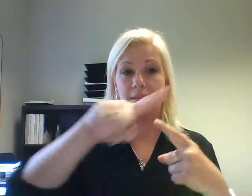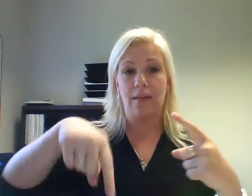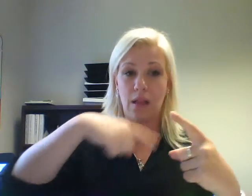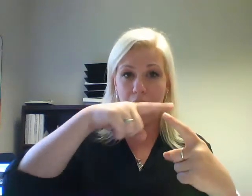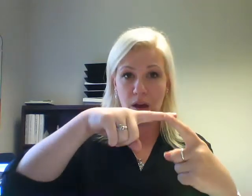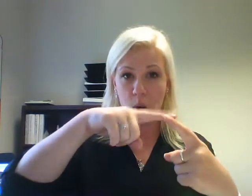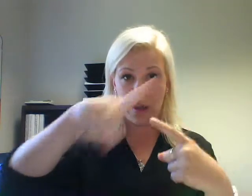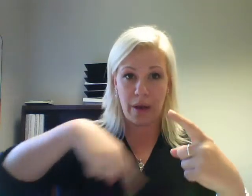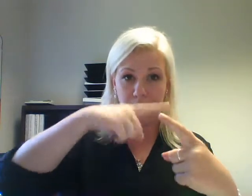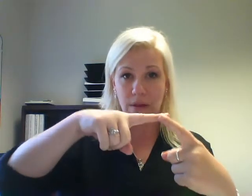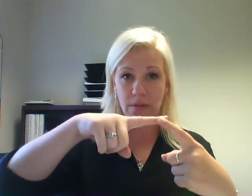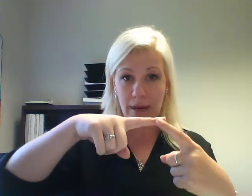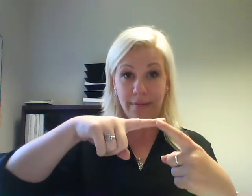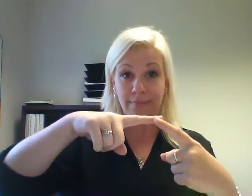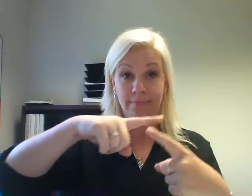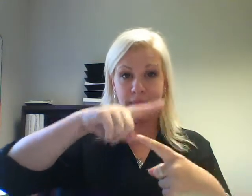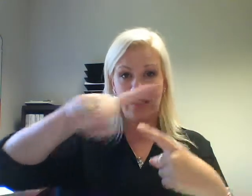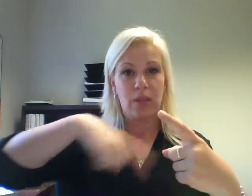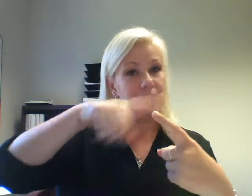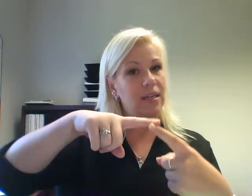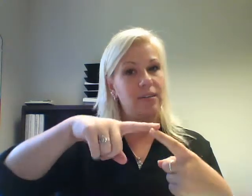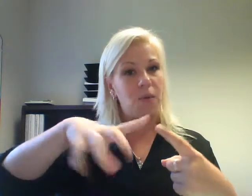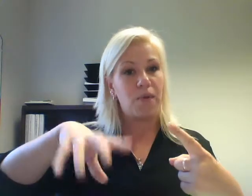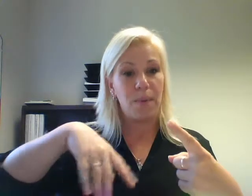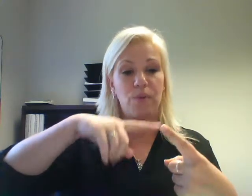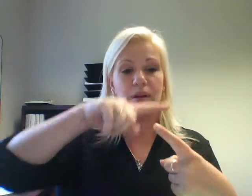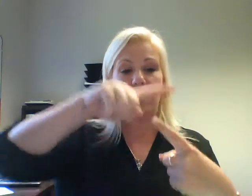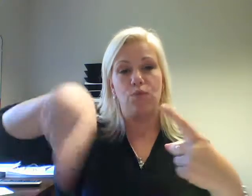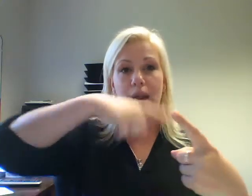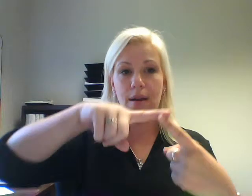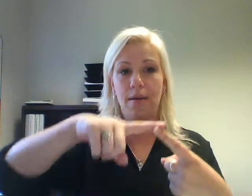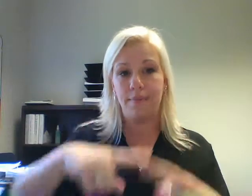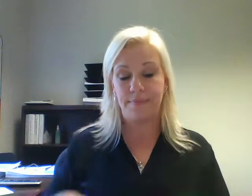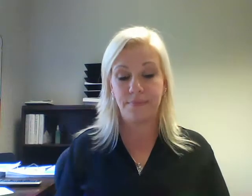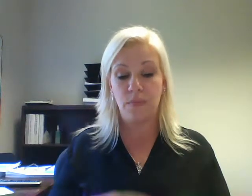on the clock go all the way around, right? So that's an easy way to remember it. When.